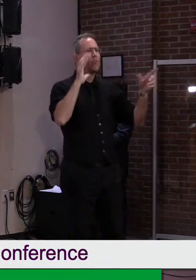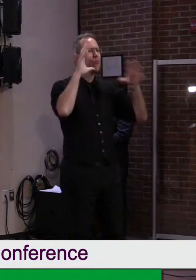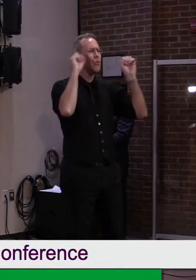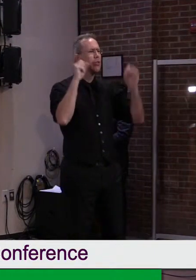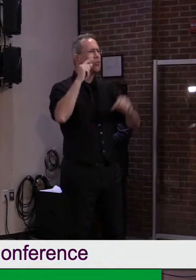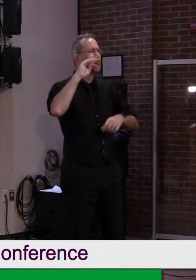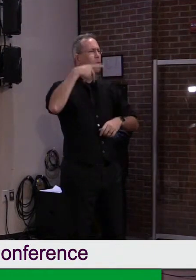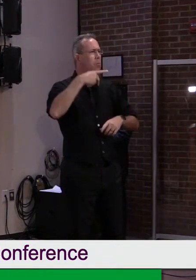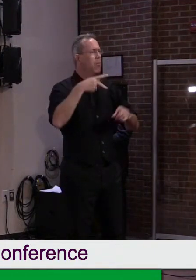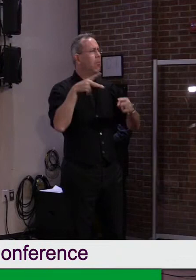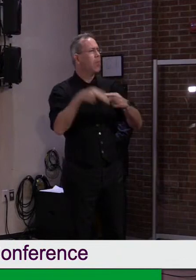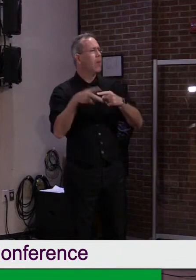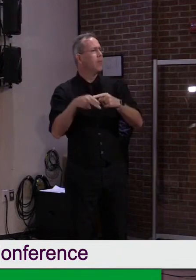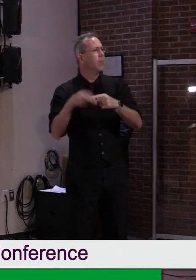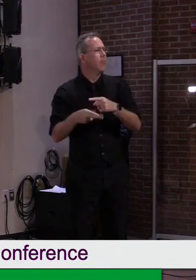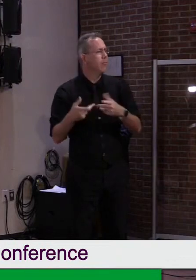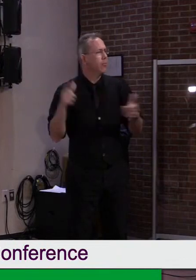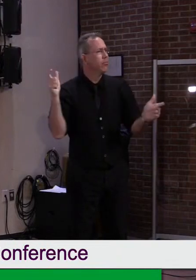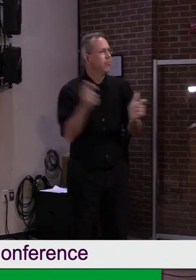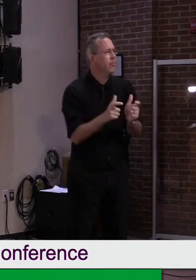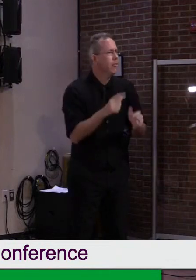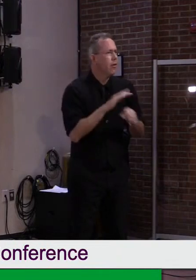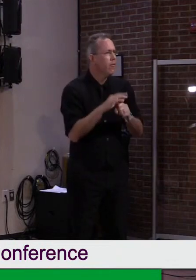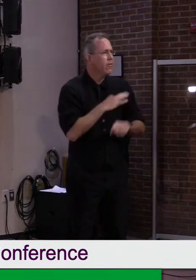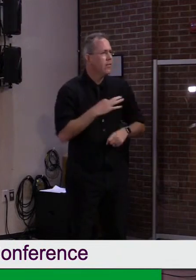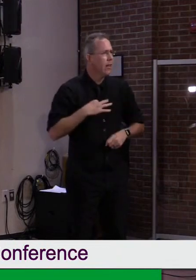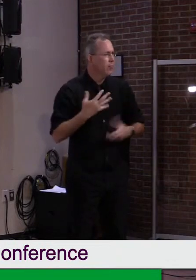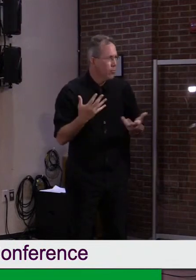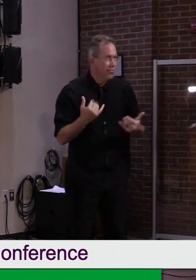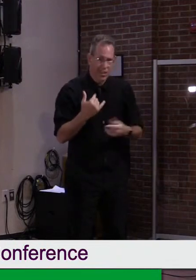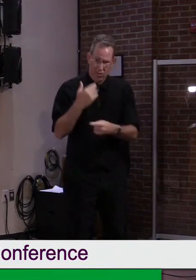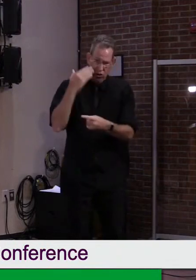incoming Canadians. Have you heard anything about that? I have not heard,